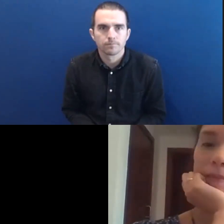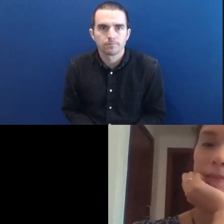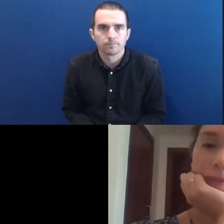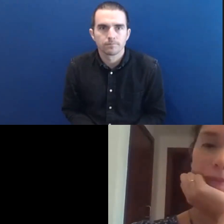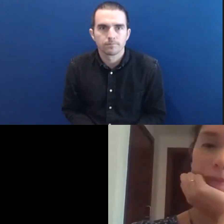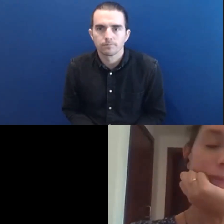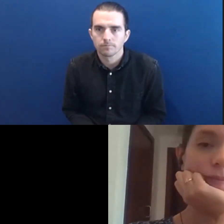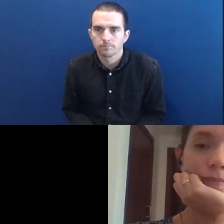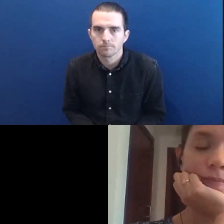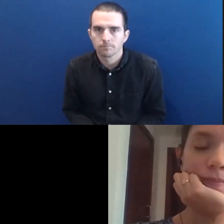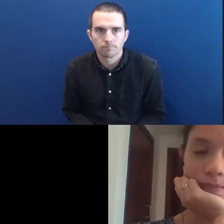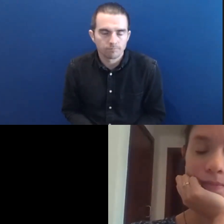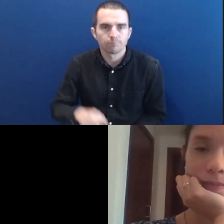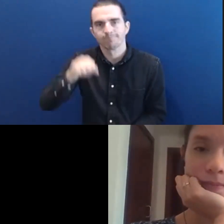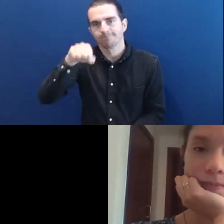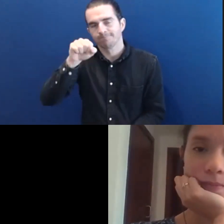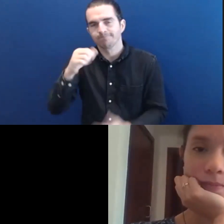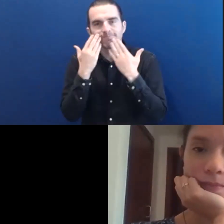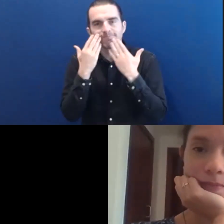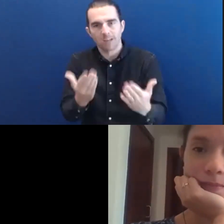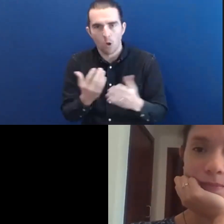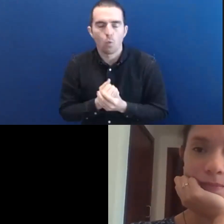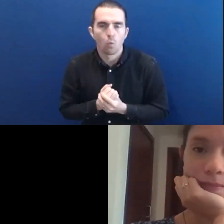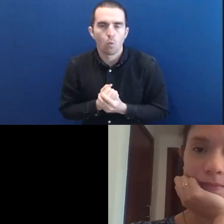some, the negative attitude